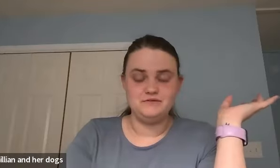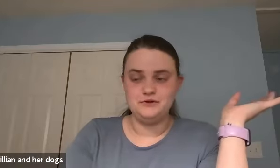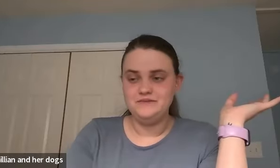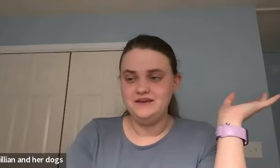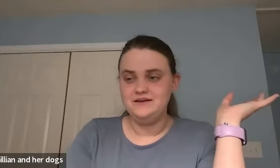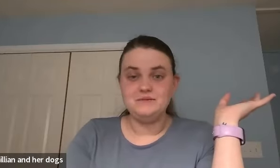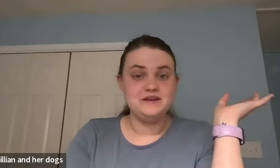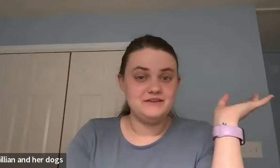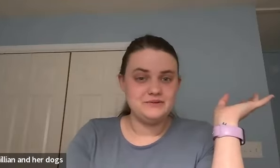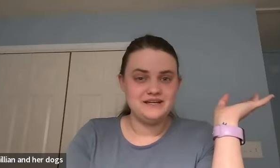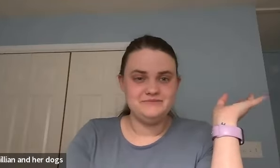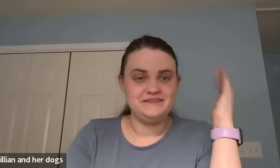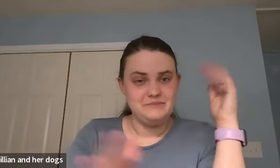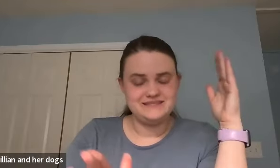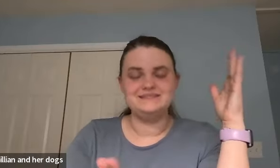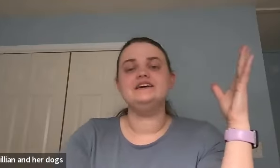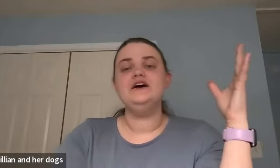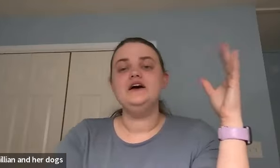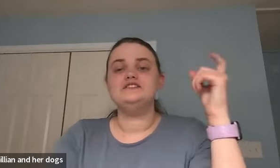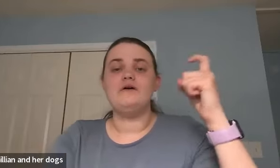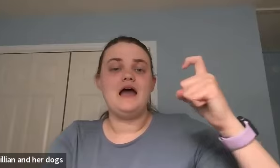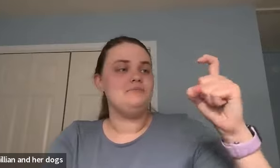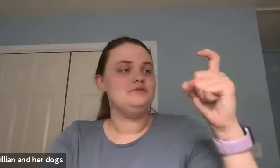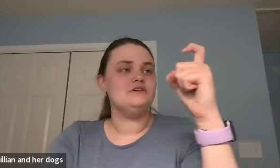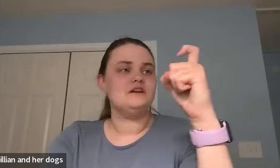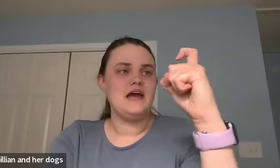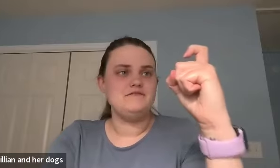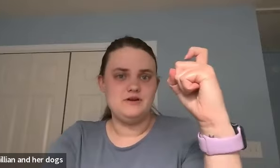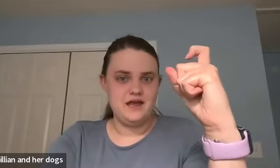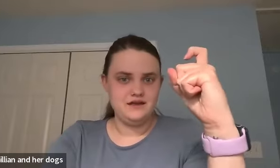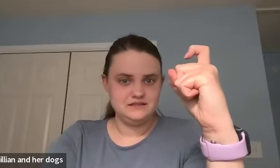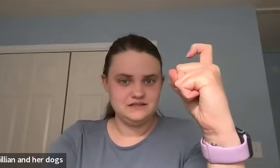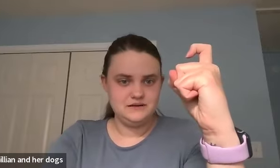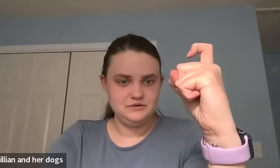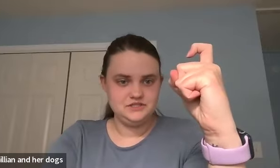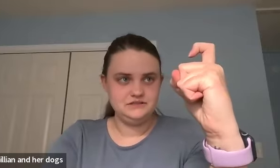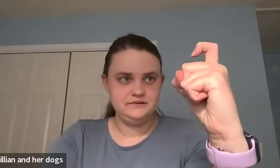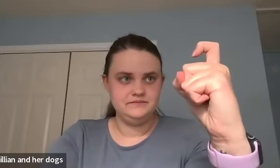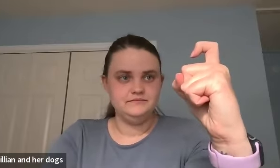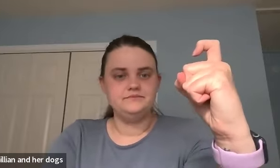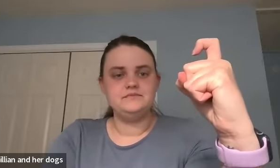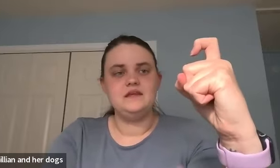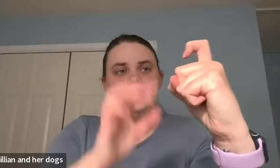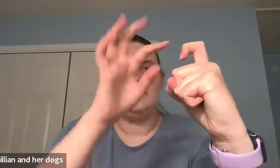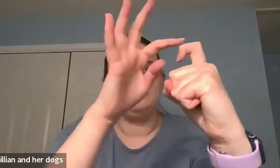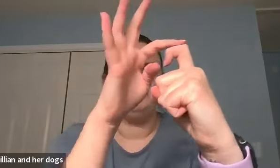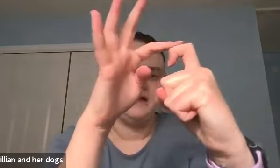fruit. Maybe not everybody, but like the basics. So apple, you're going to have your X kind of motion. And the back